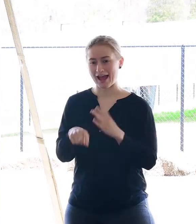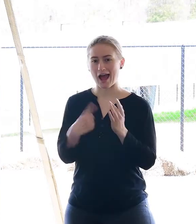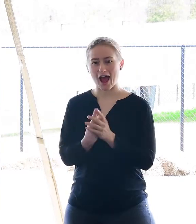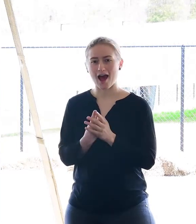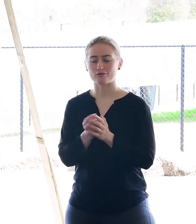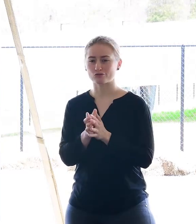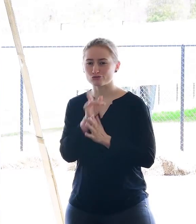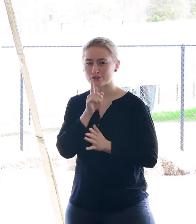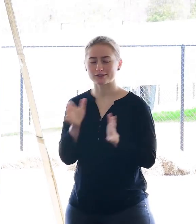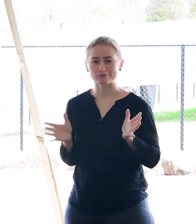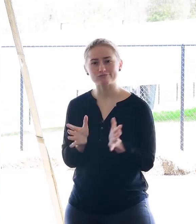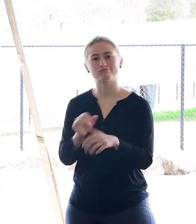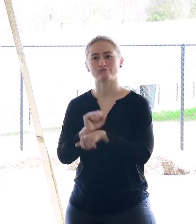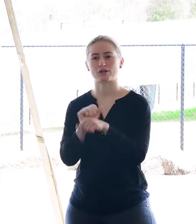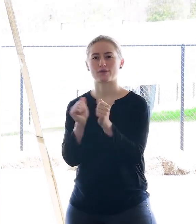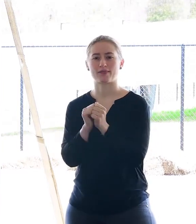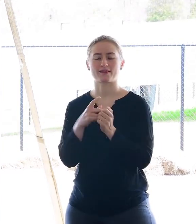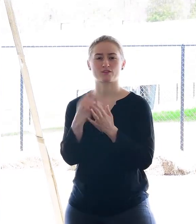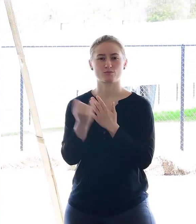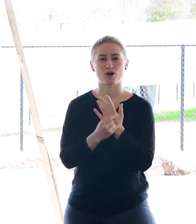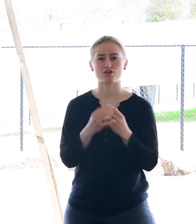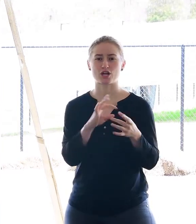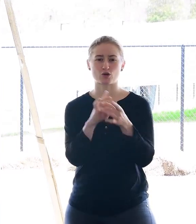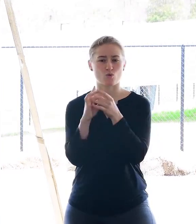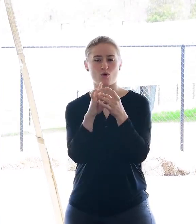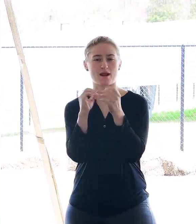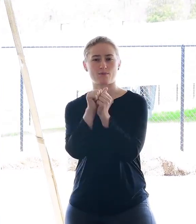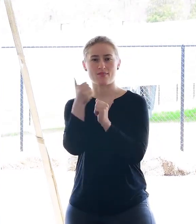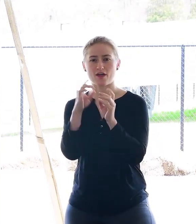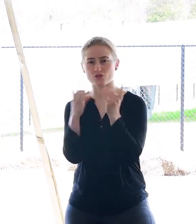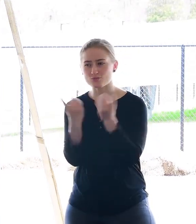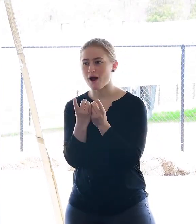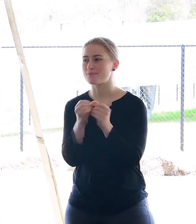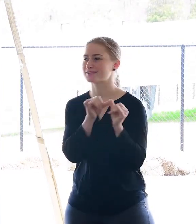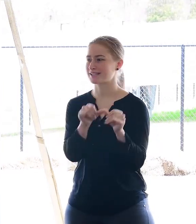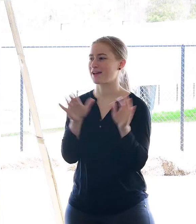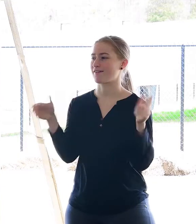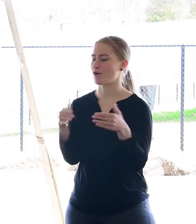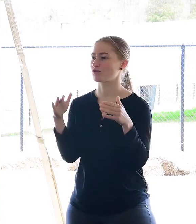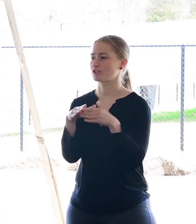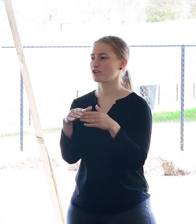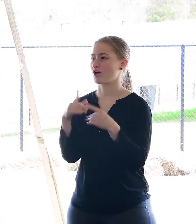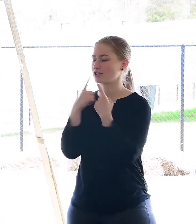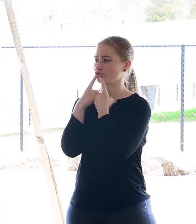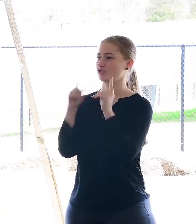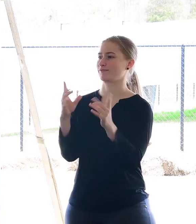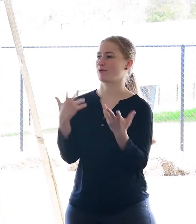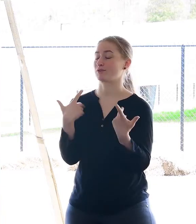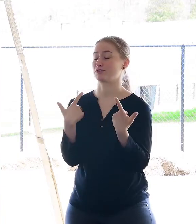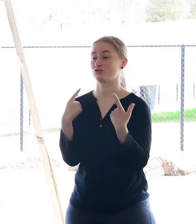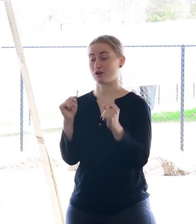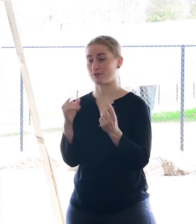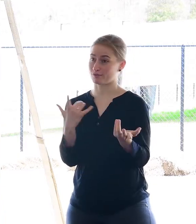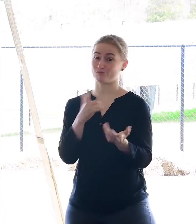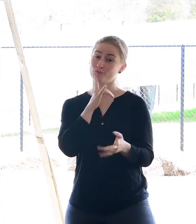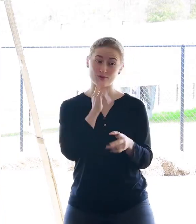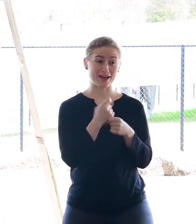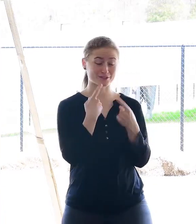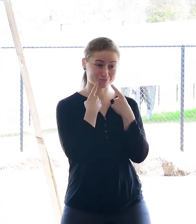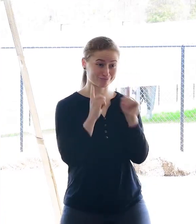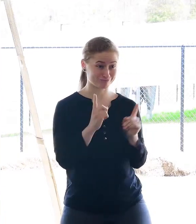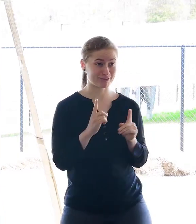driving this project, coordinating other departments, and staying focused on achieving what we've tried to put together, what we did put